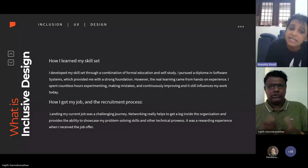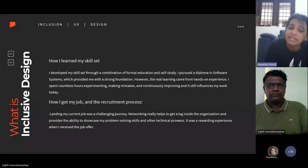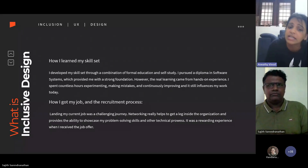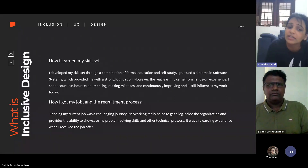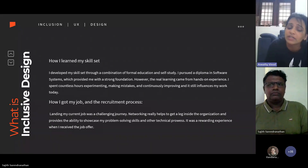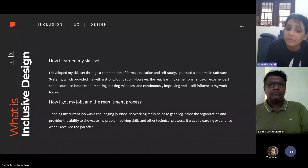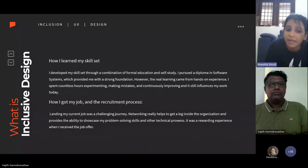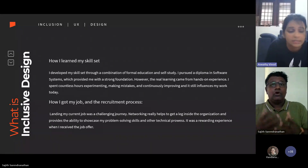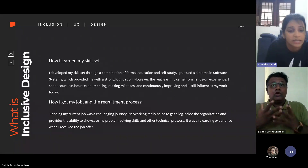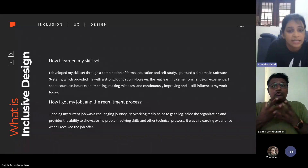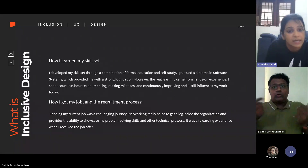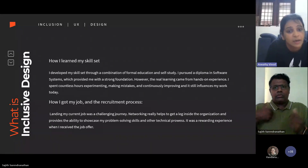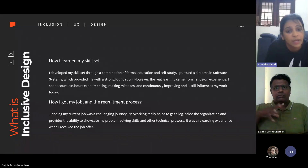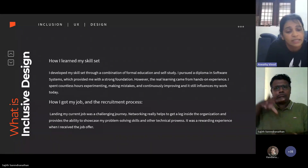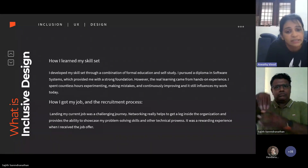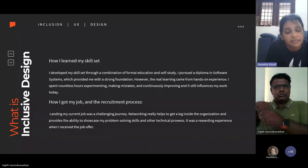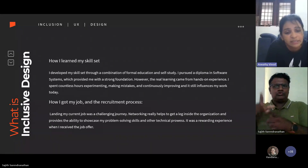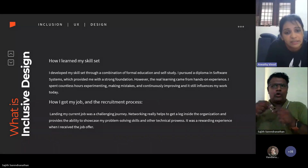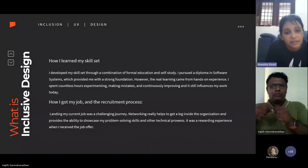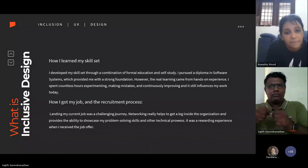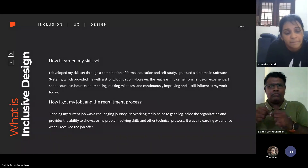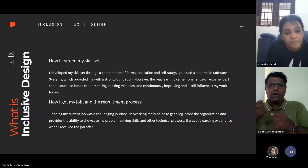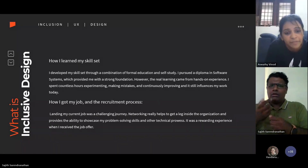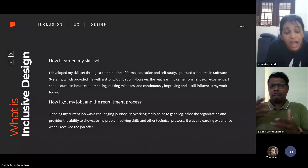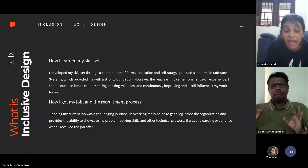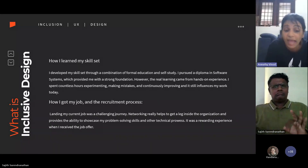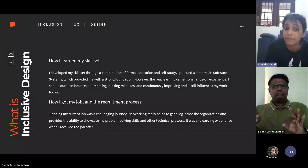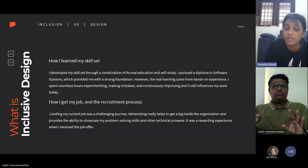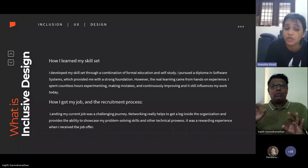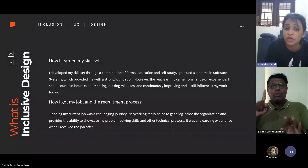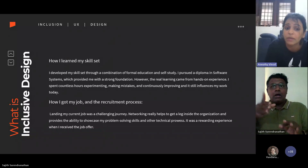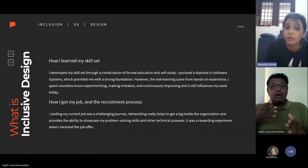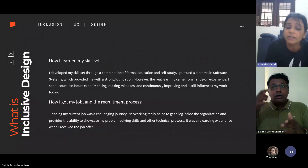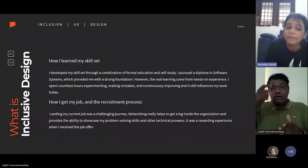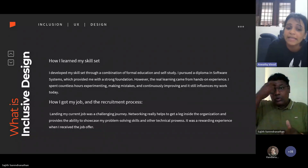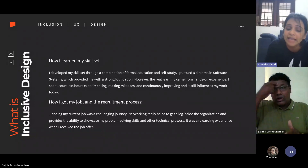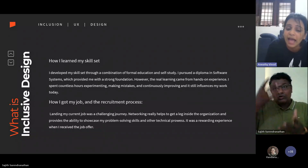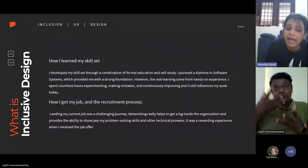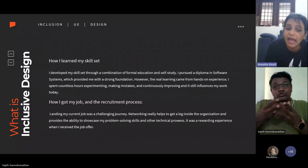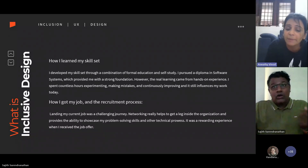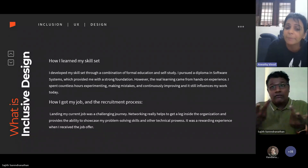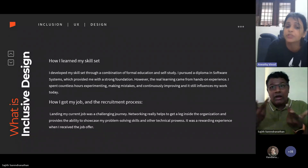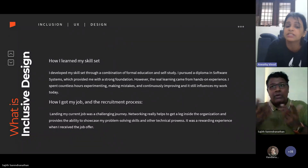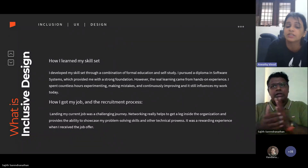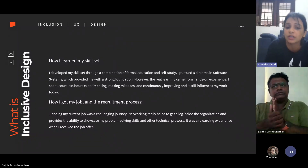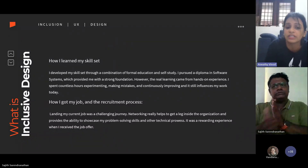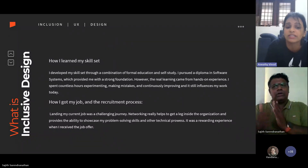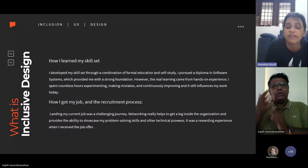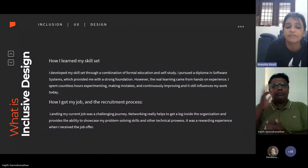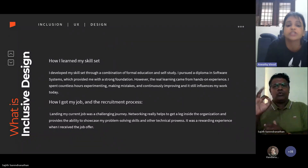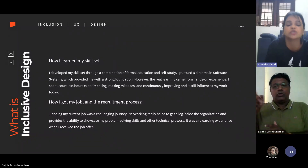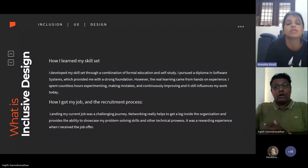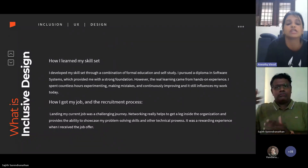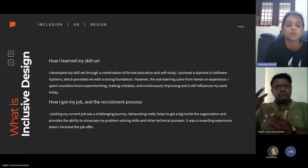making mistakes. I tried to get better, and that's how I learned. And in my workplace, I put in a